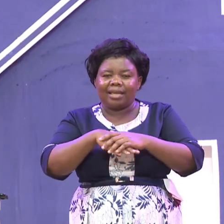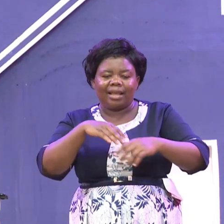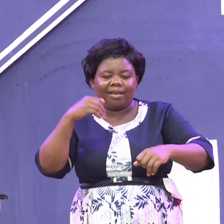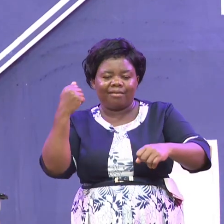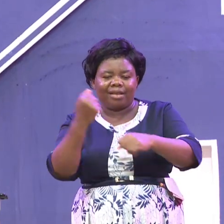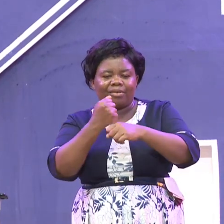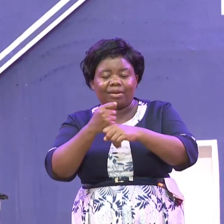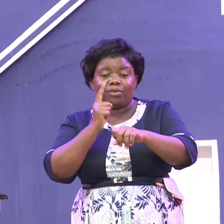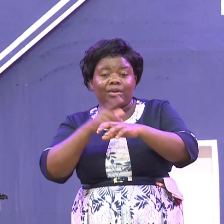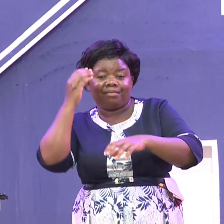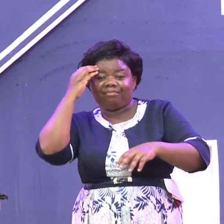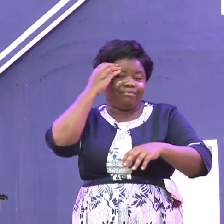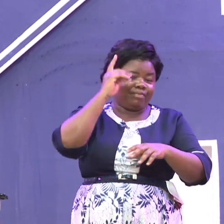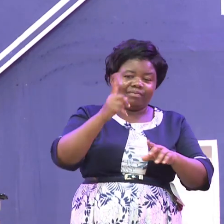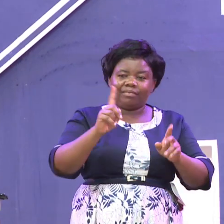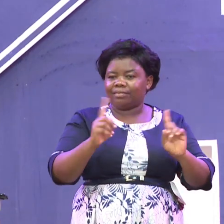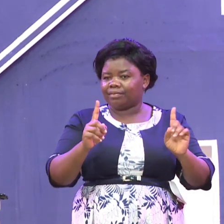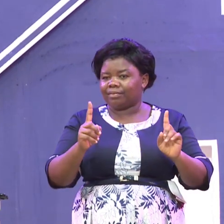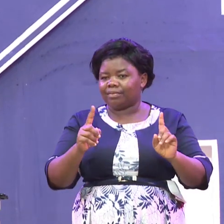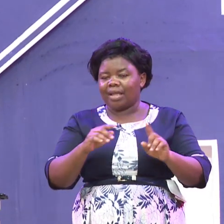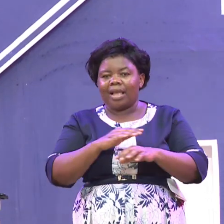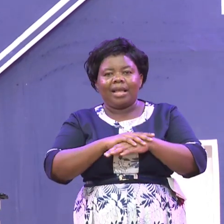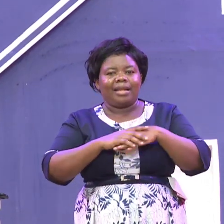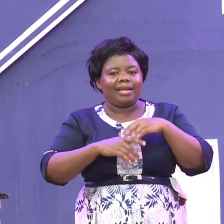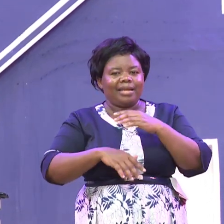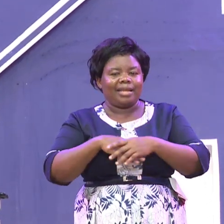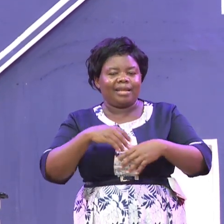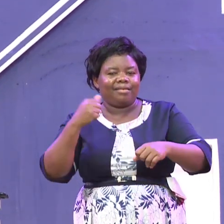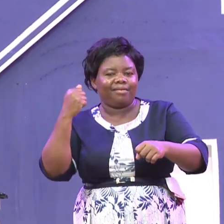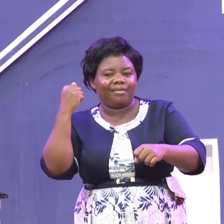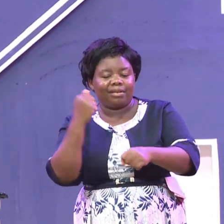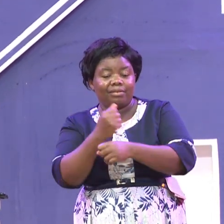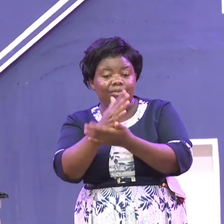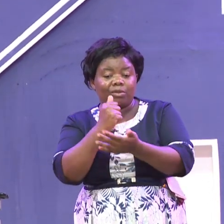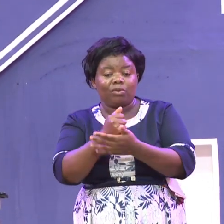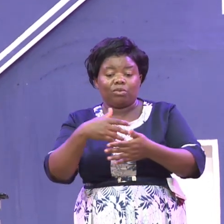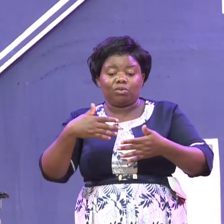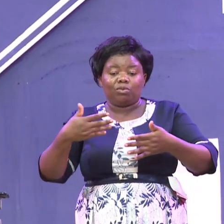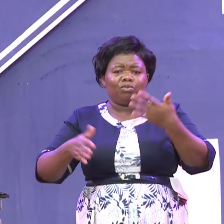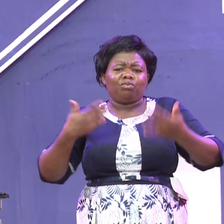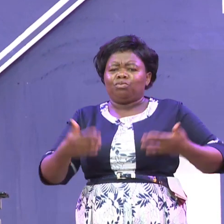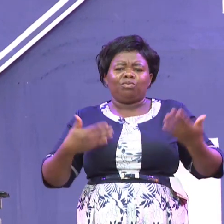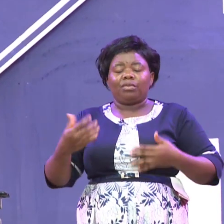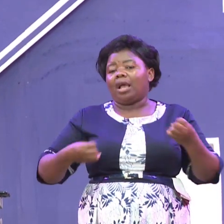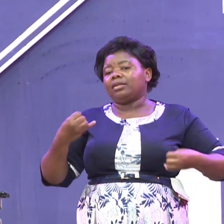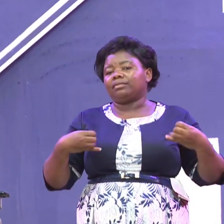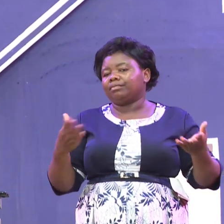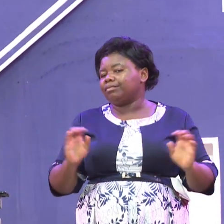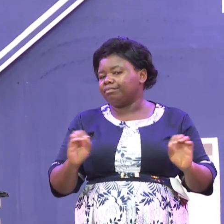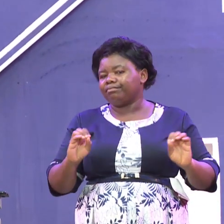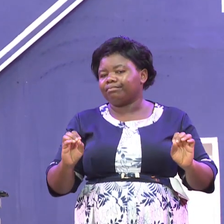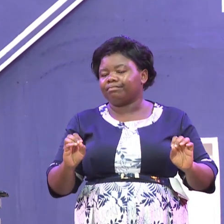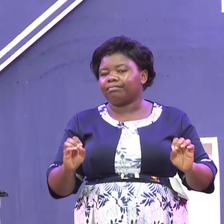kuwalirizibwa. Don't do it forcefully. Tochikolanga na kuchamuka buchamusi. Don't do it when you're so